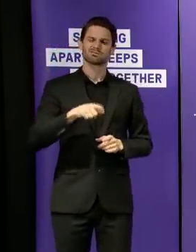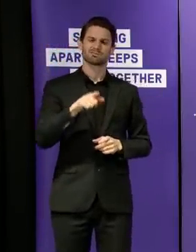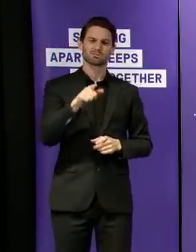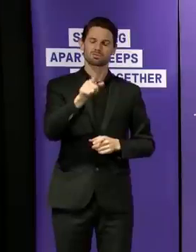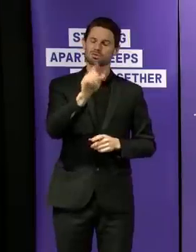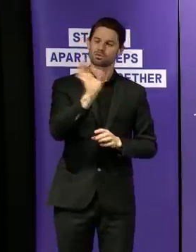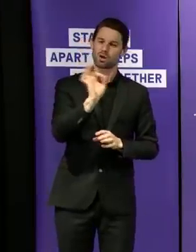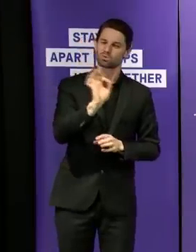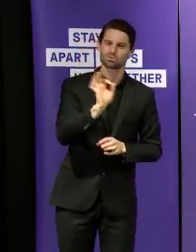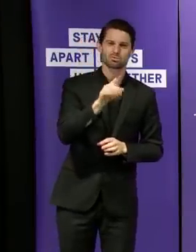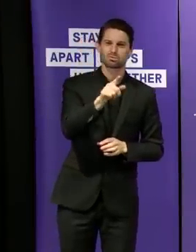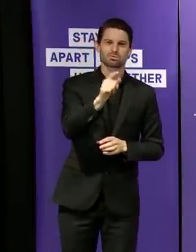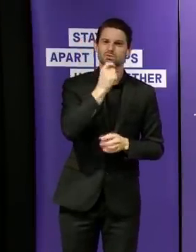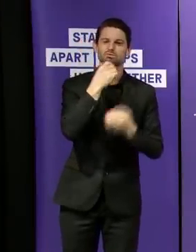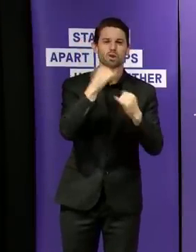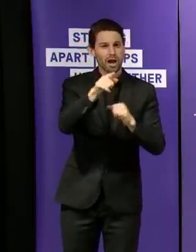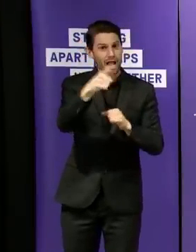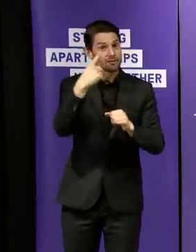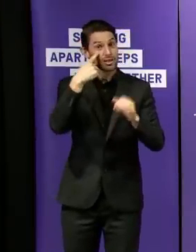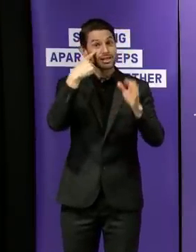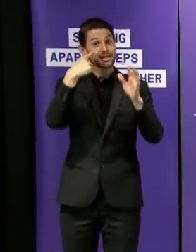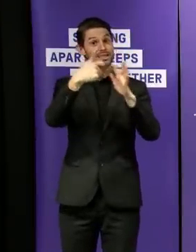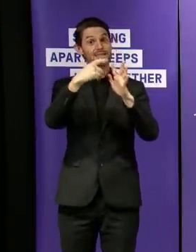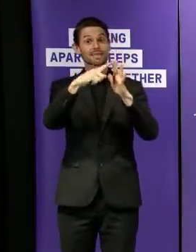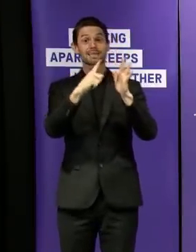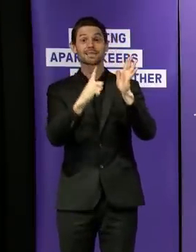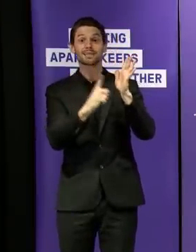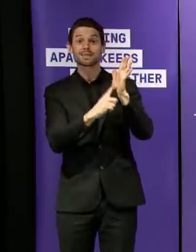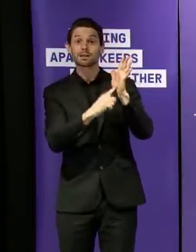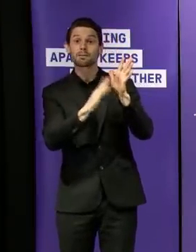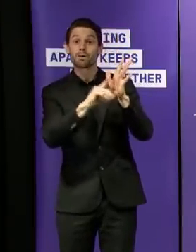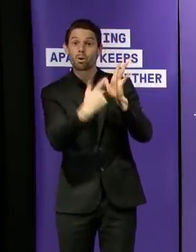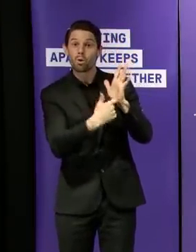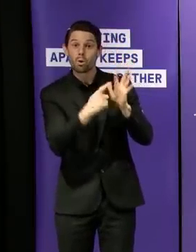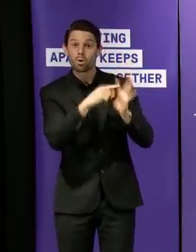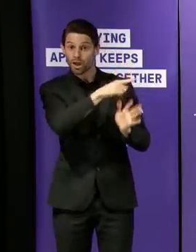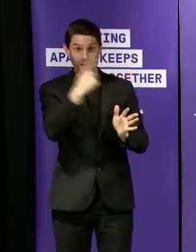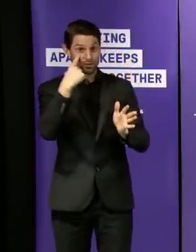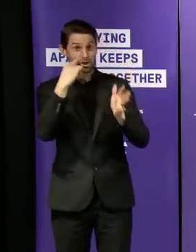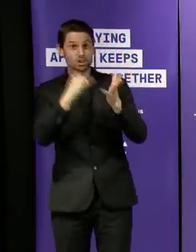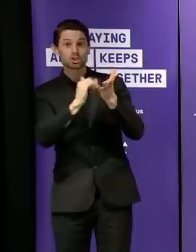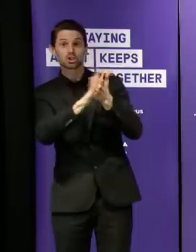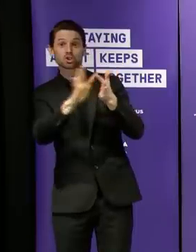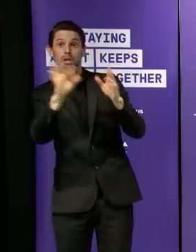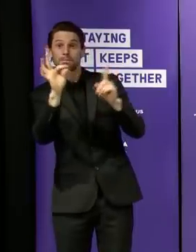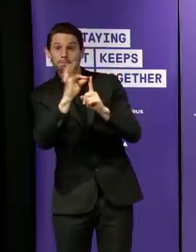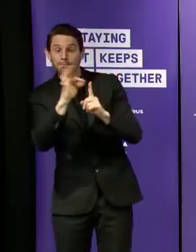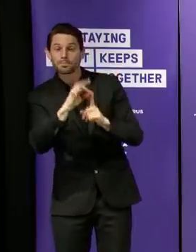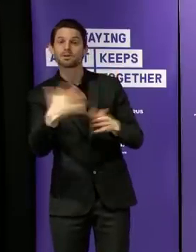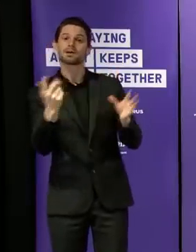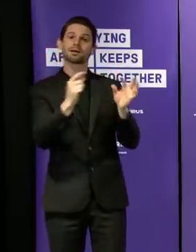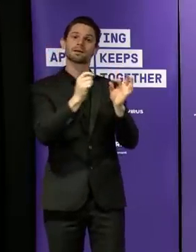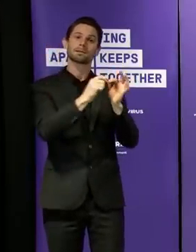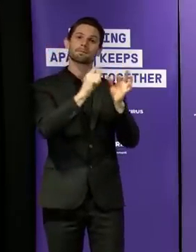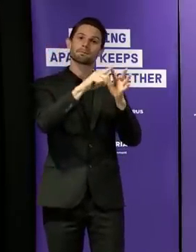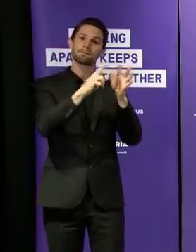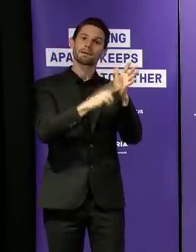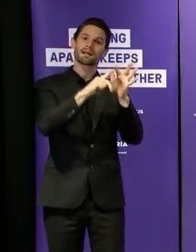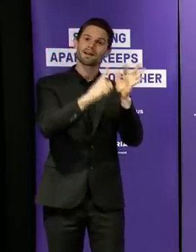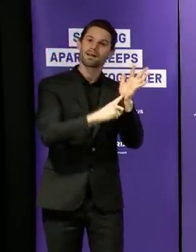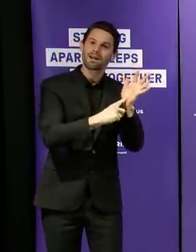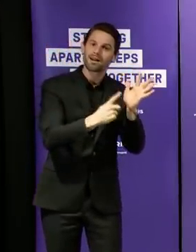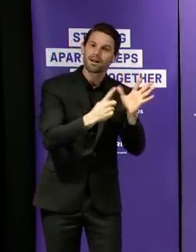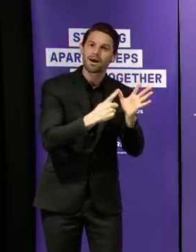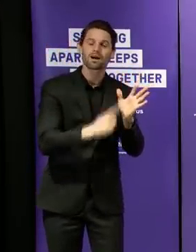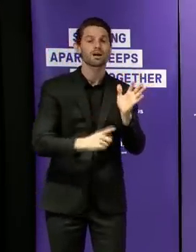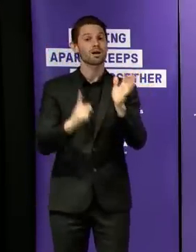at Kilmore. Have a look at Shepparton. Have a look at Benalla. Have a look at Latrobe Valley. The list goes